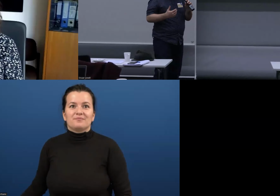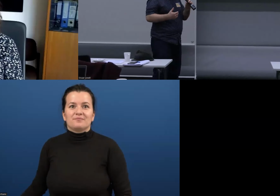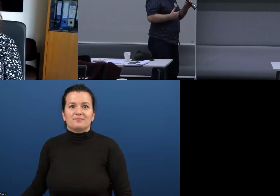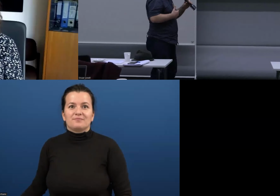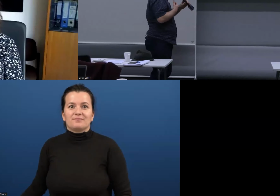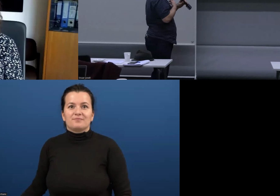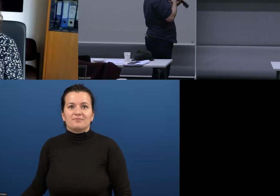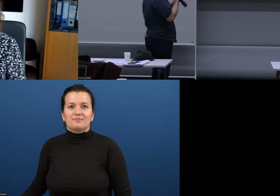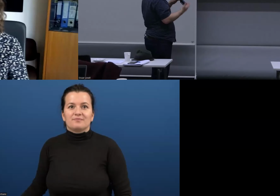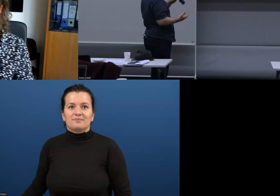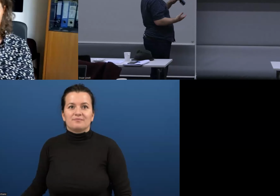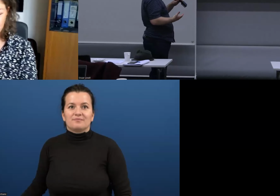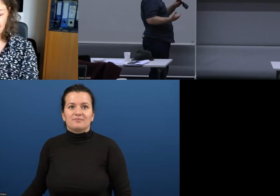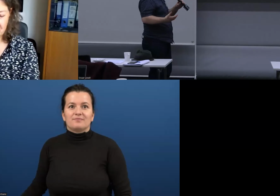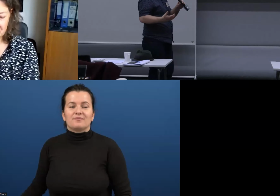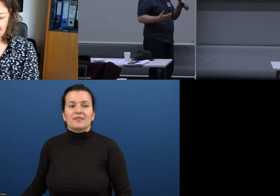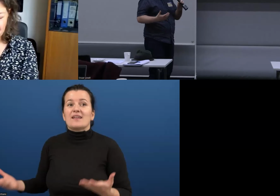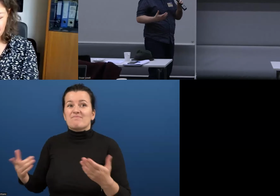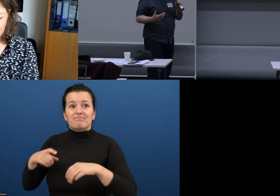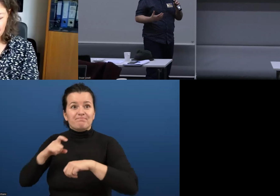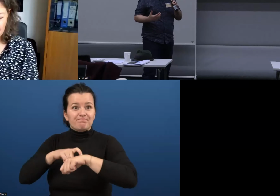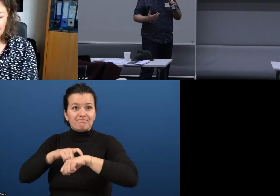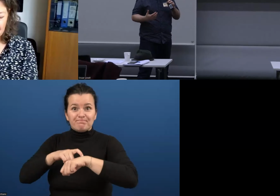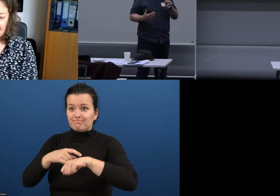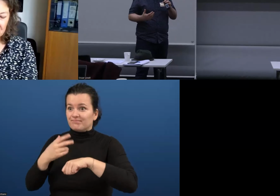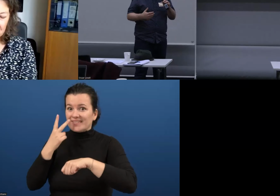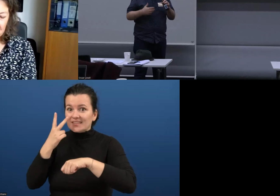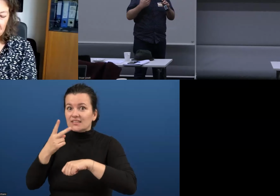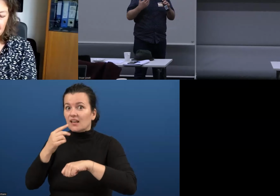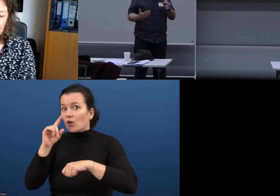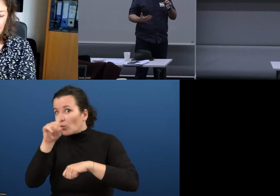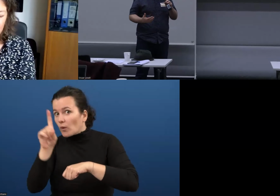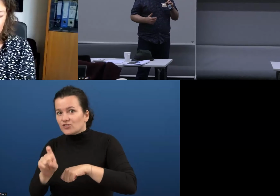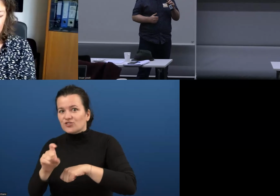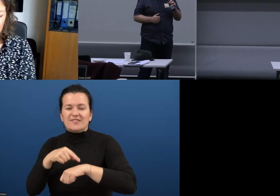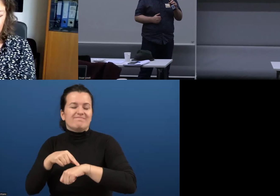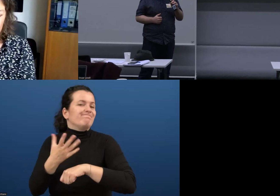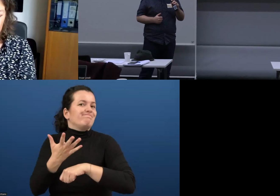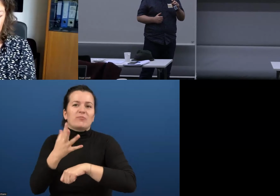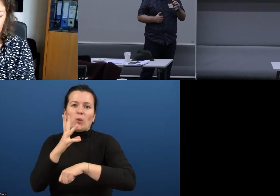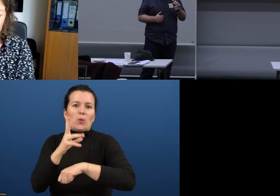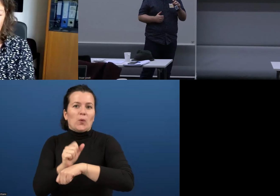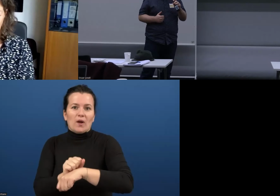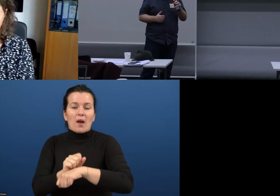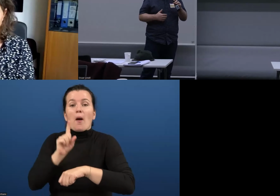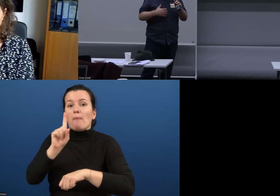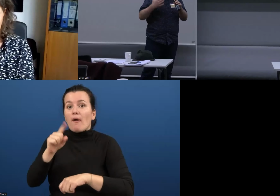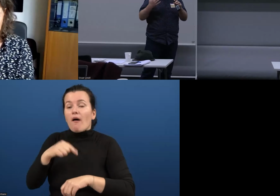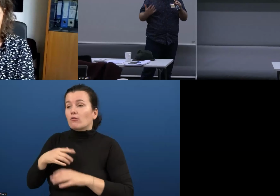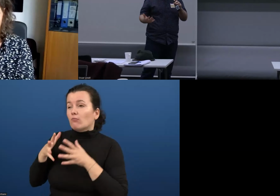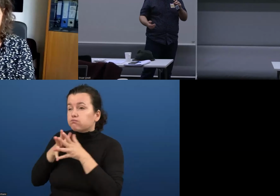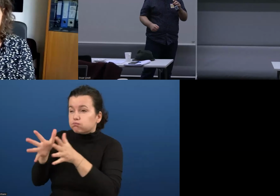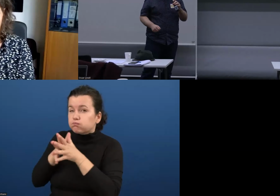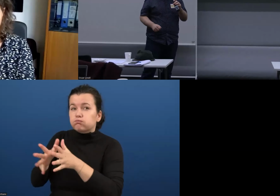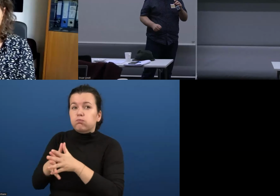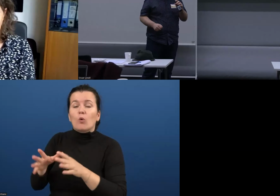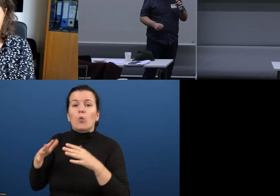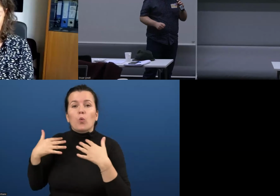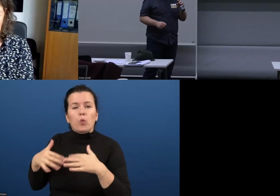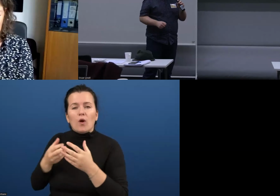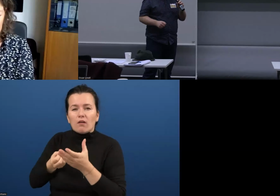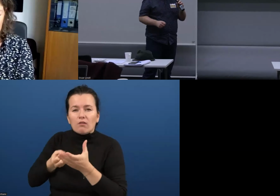But thank you very much, June, for that informative and very thought-provoking talk about where we're going in terms